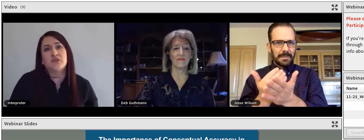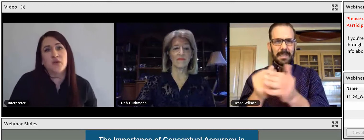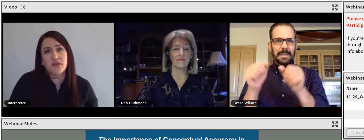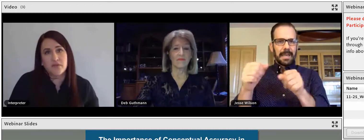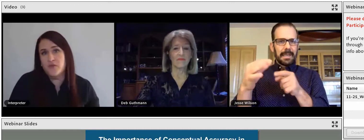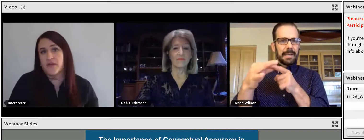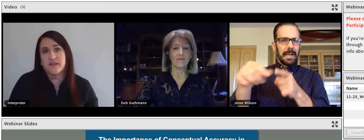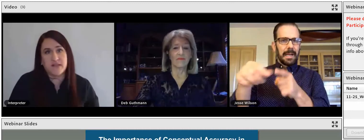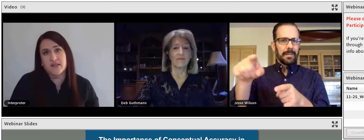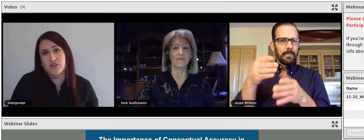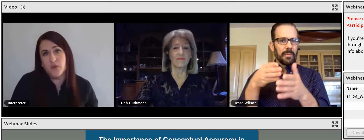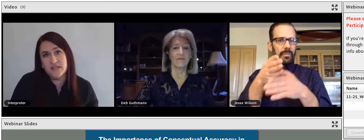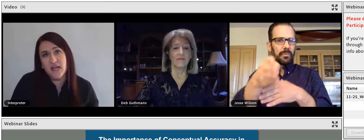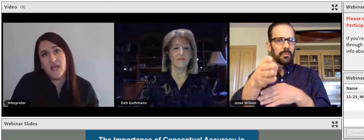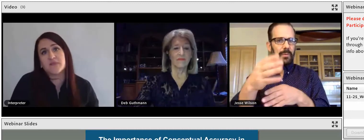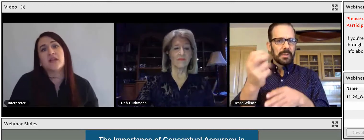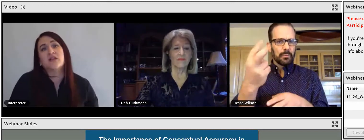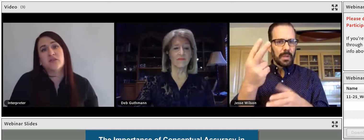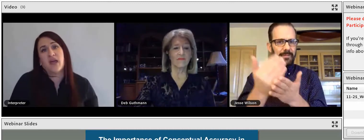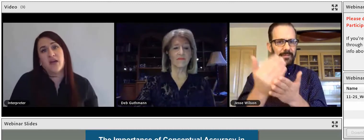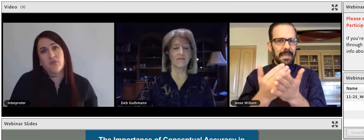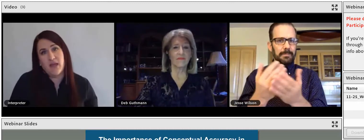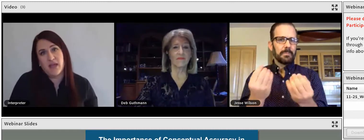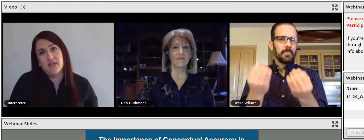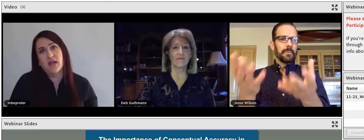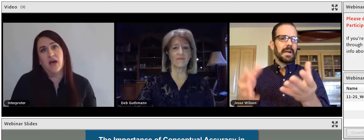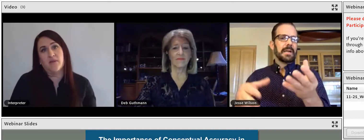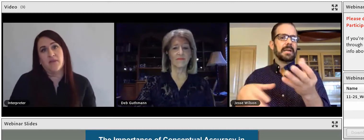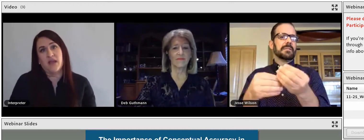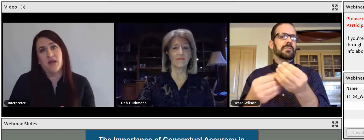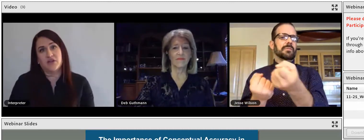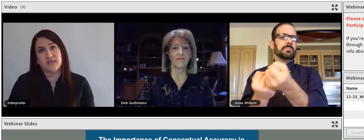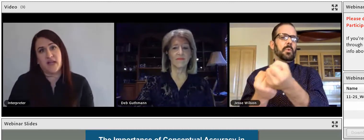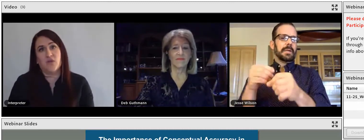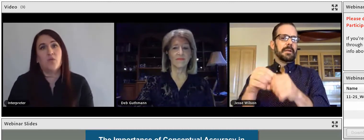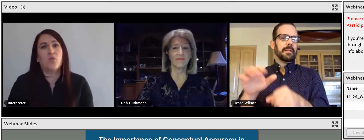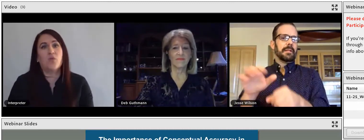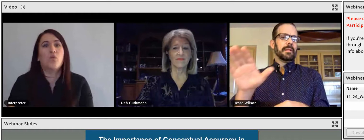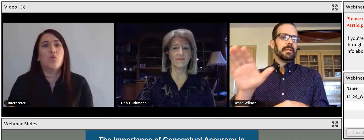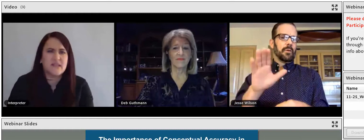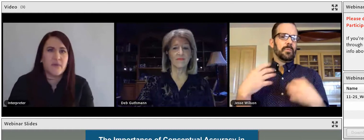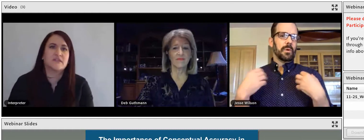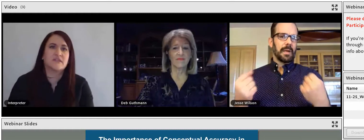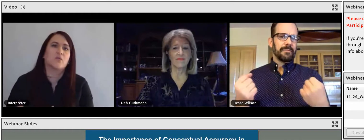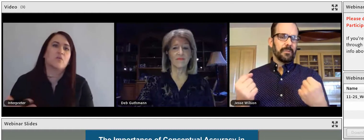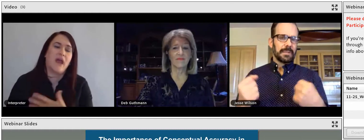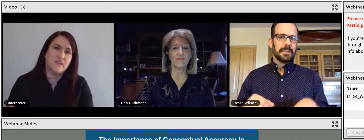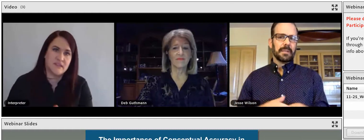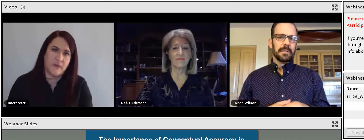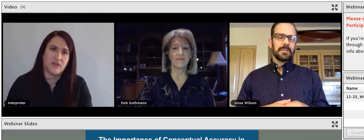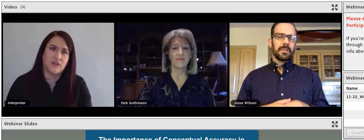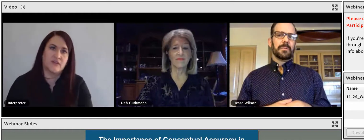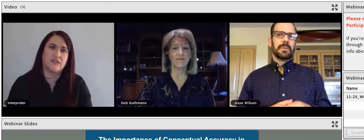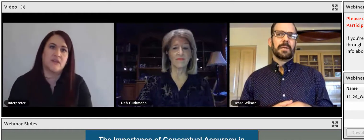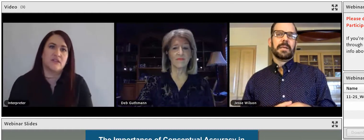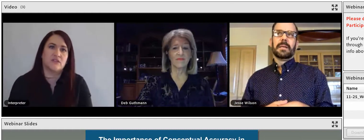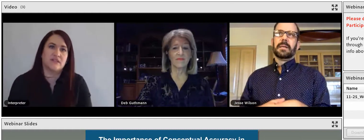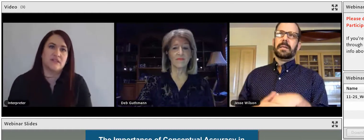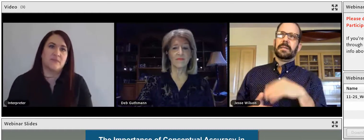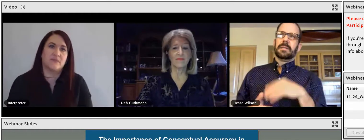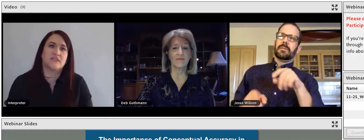time to work through, for instance, the 12 steps. So that way they understand what is a sponsor, how does a